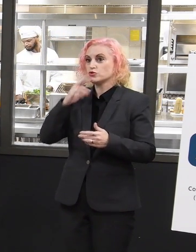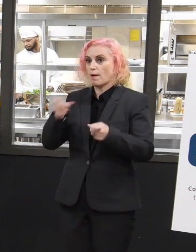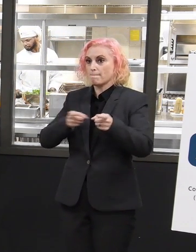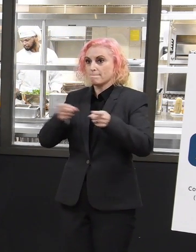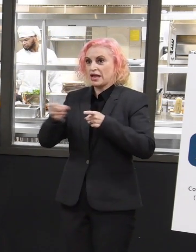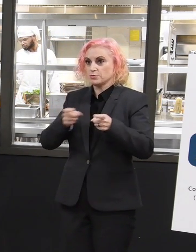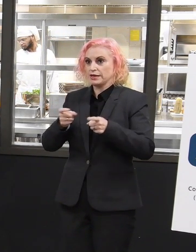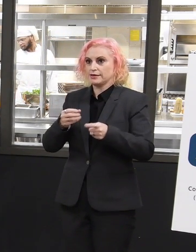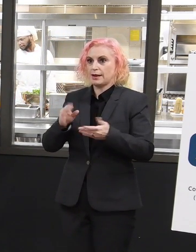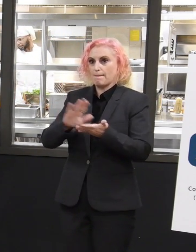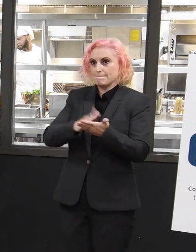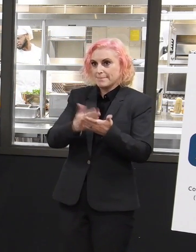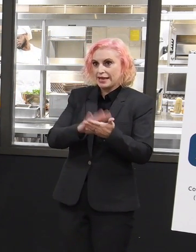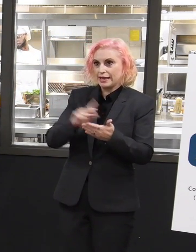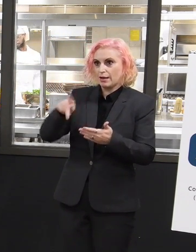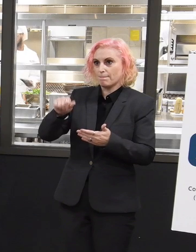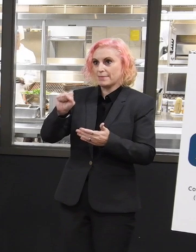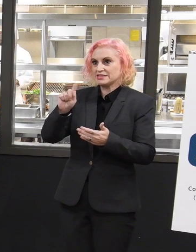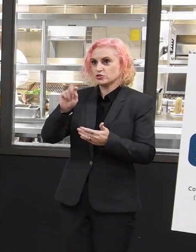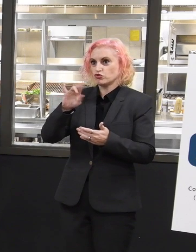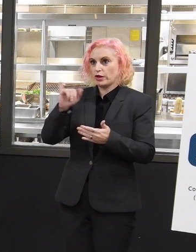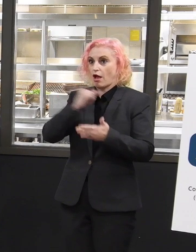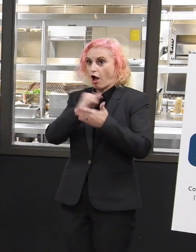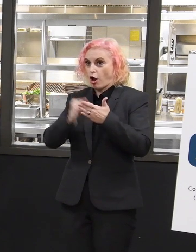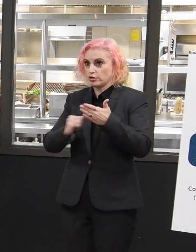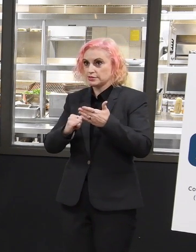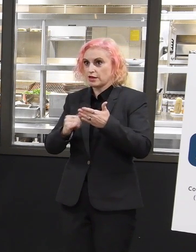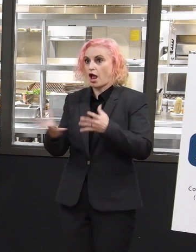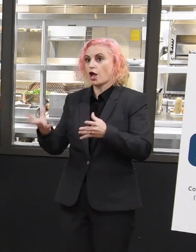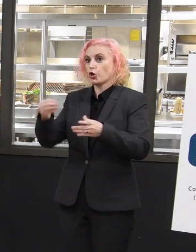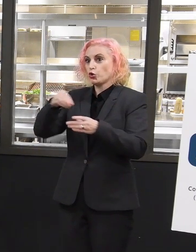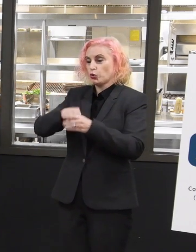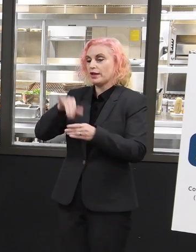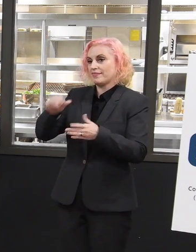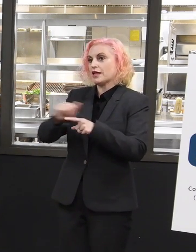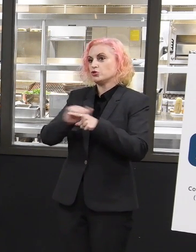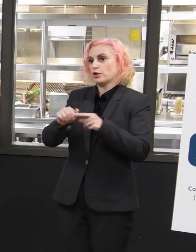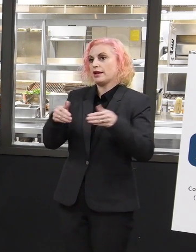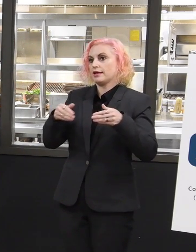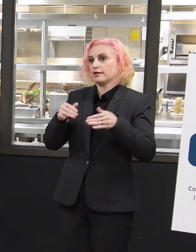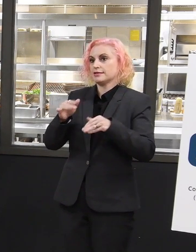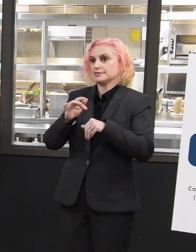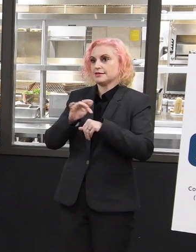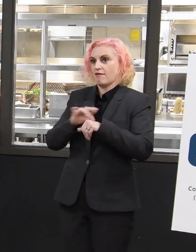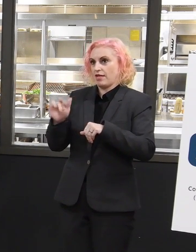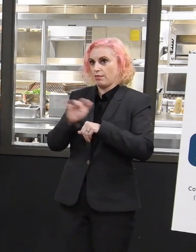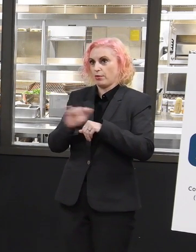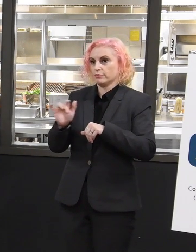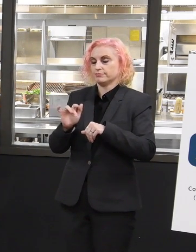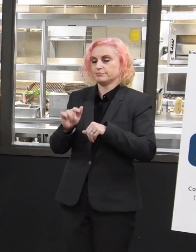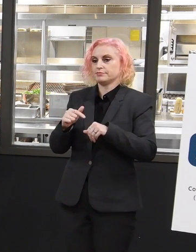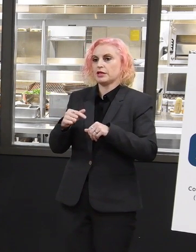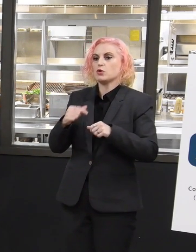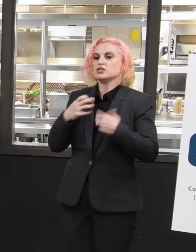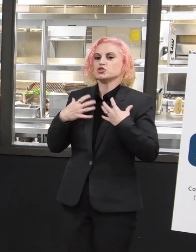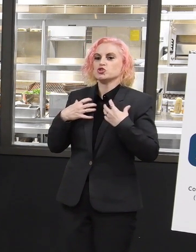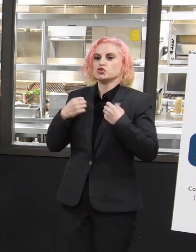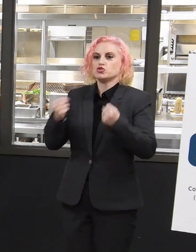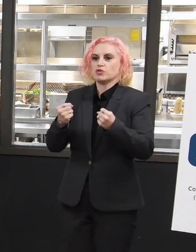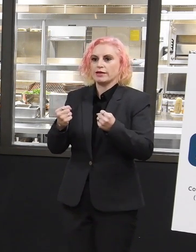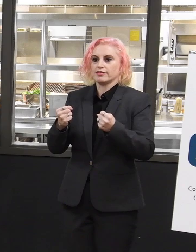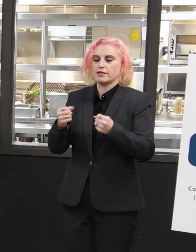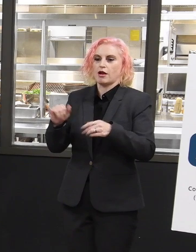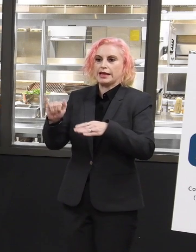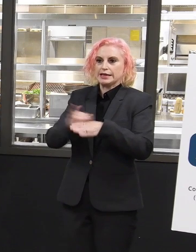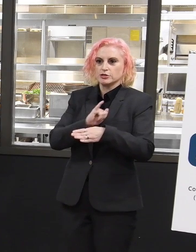and baking and pastry arts are among the training that's available. In turn, we strengthen our industries, tourism,